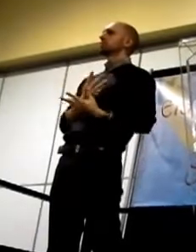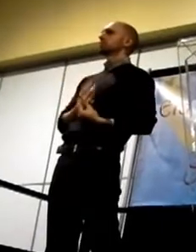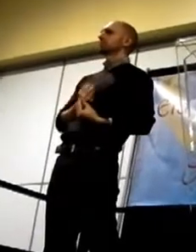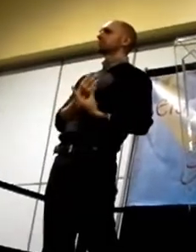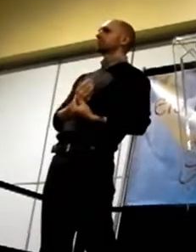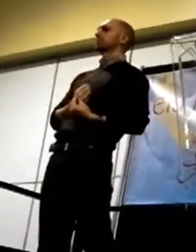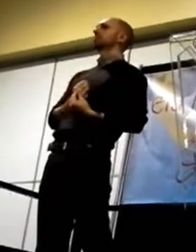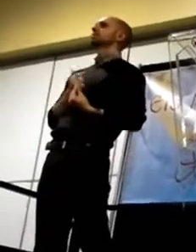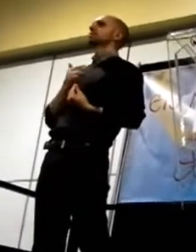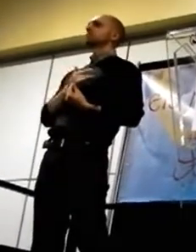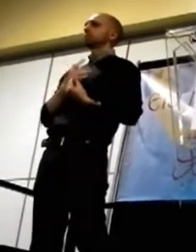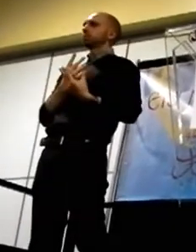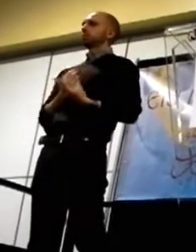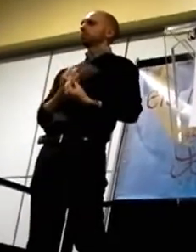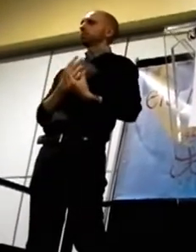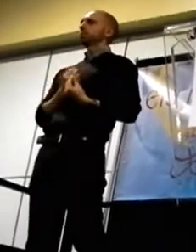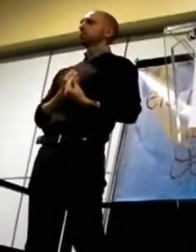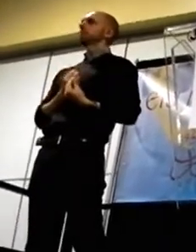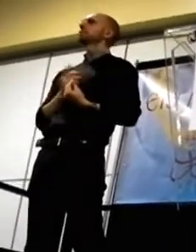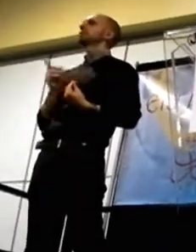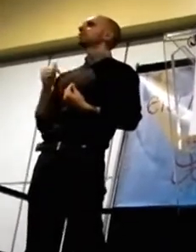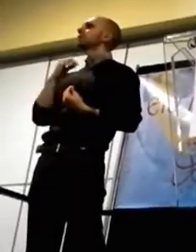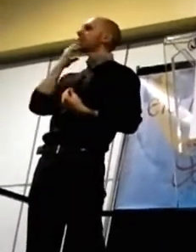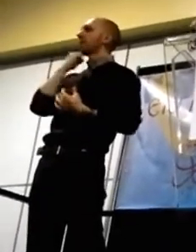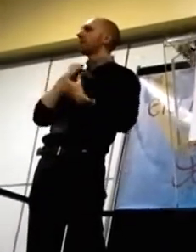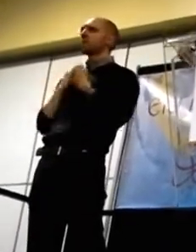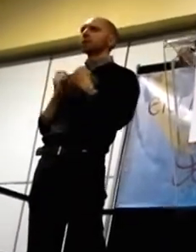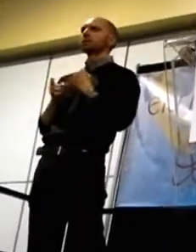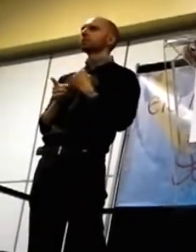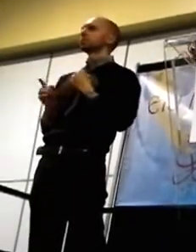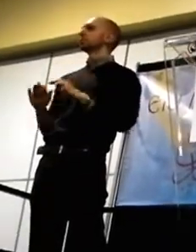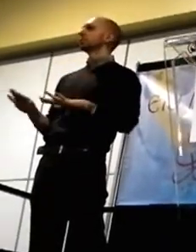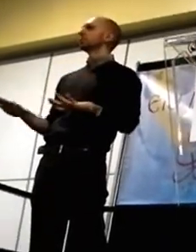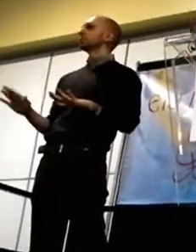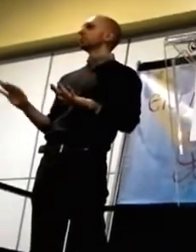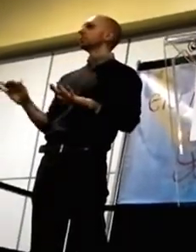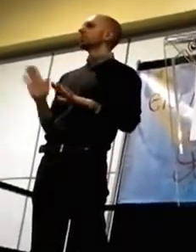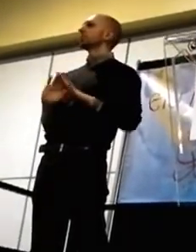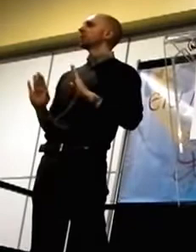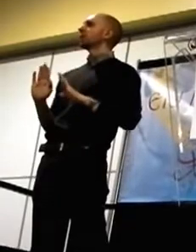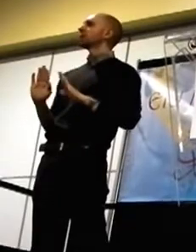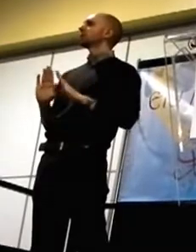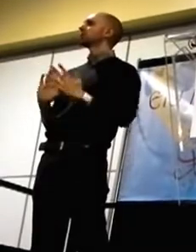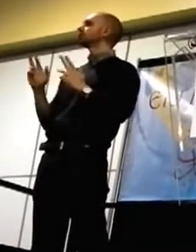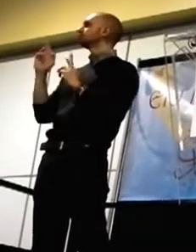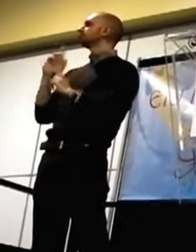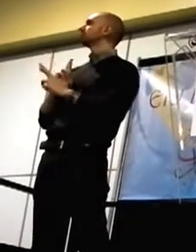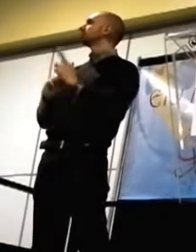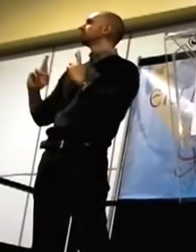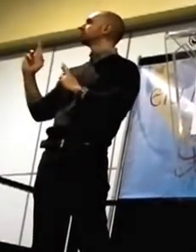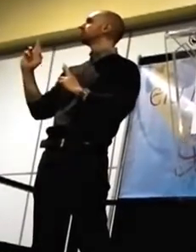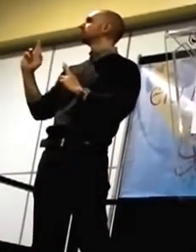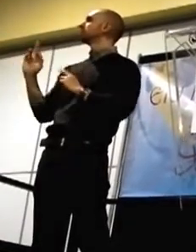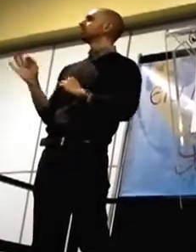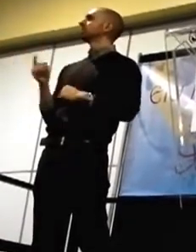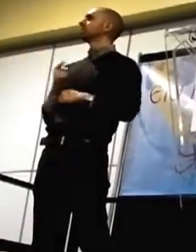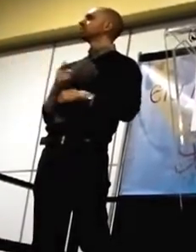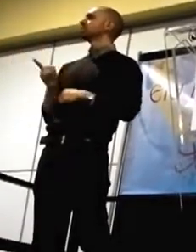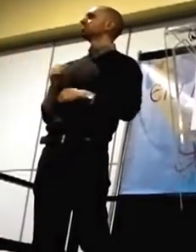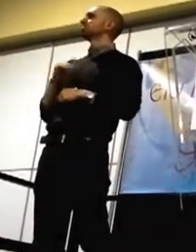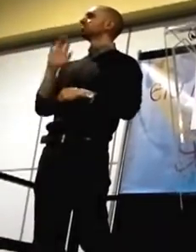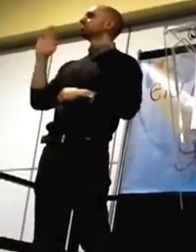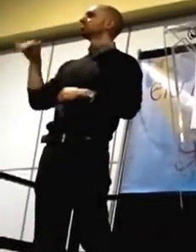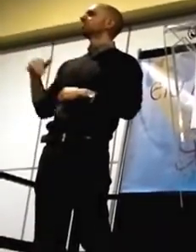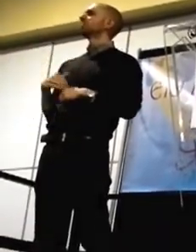have to care about the youngster. And we have to be courteous to each other. If you don't practice Islam at